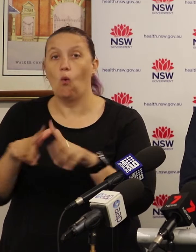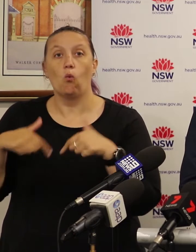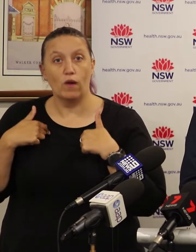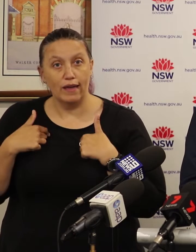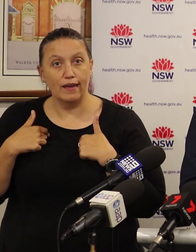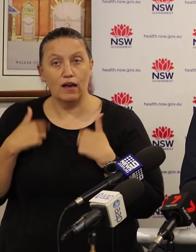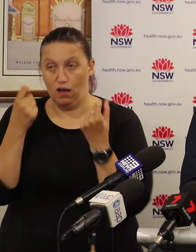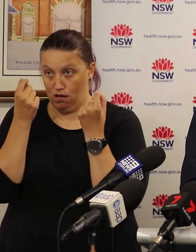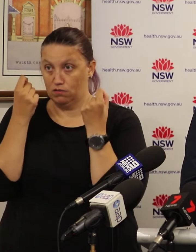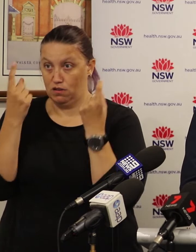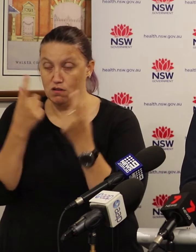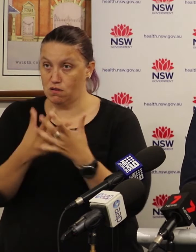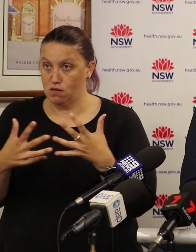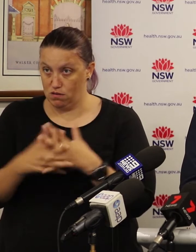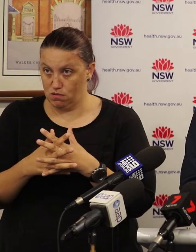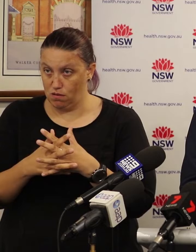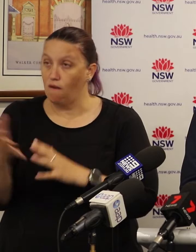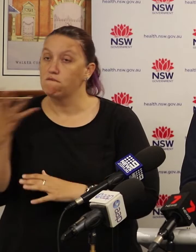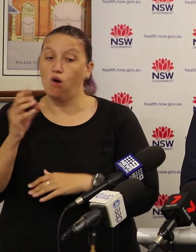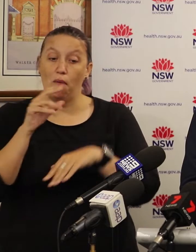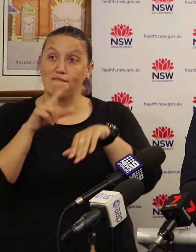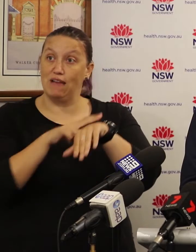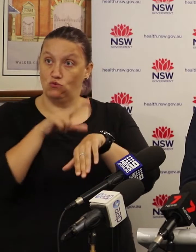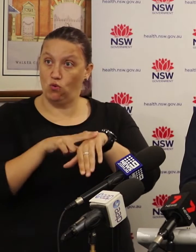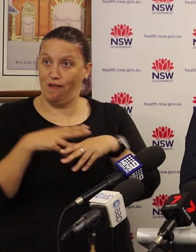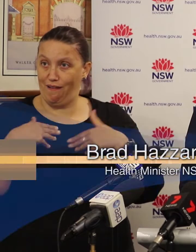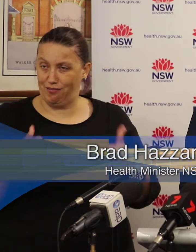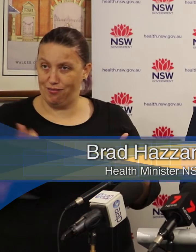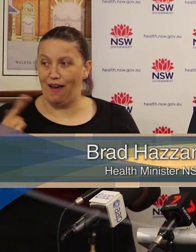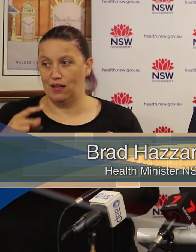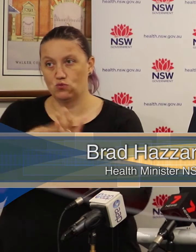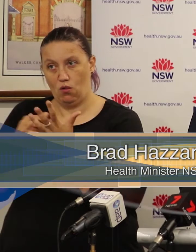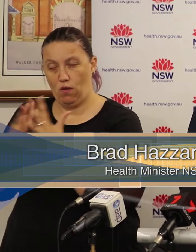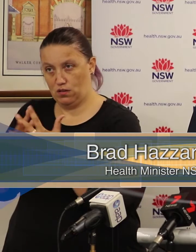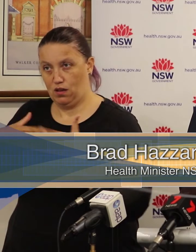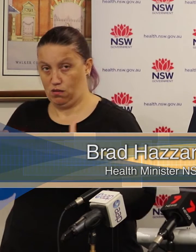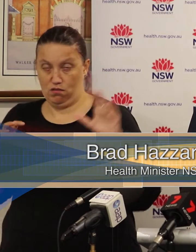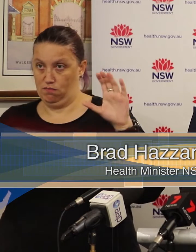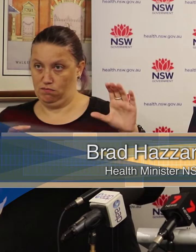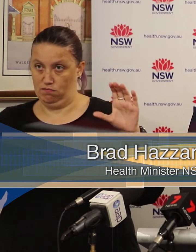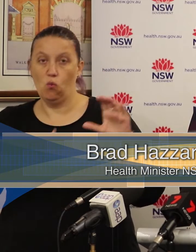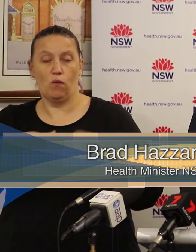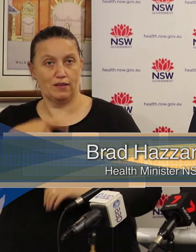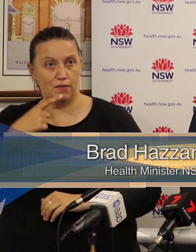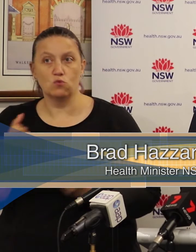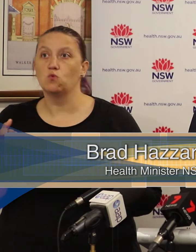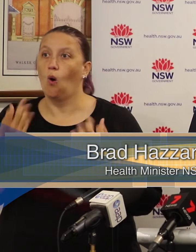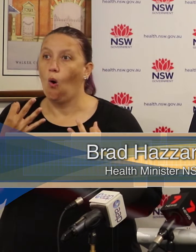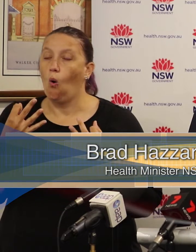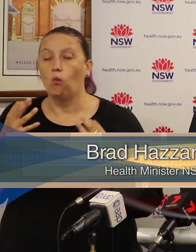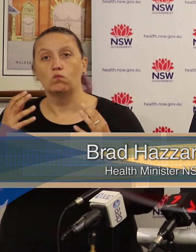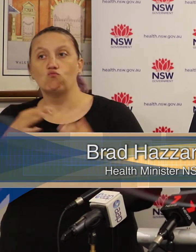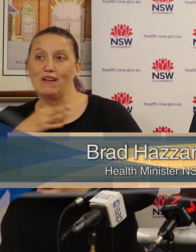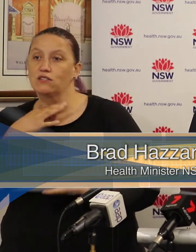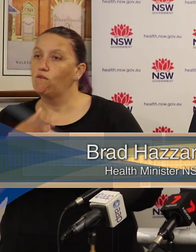advice, from both the federal health authorities and the state health authorities is that there are no apparent